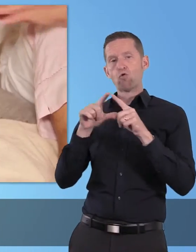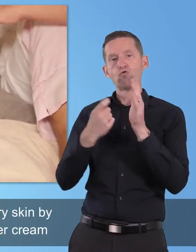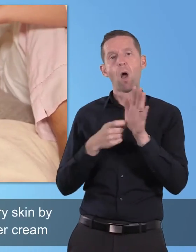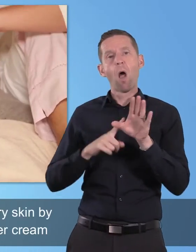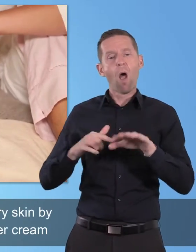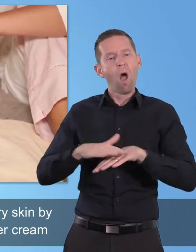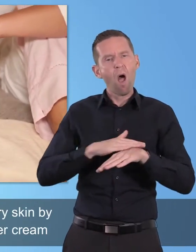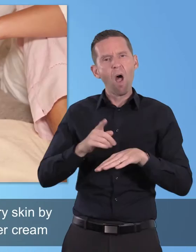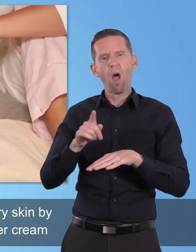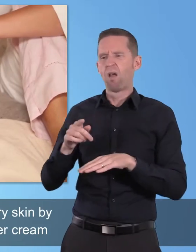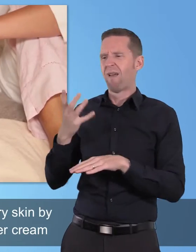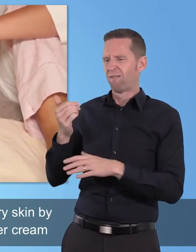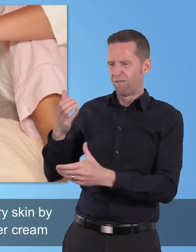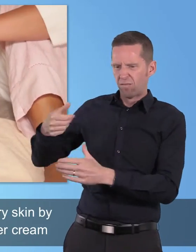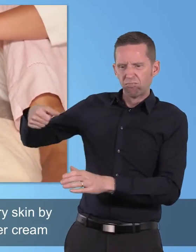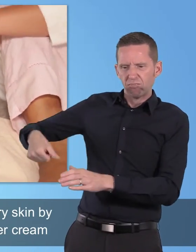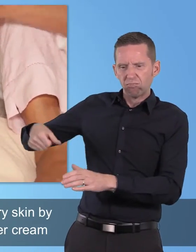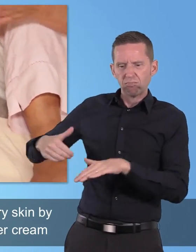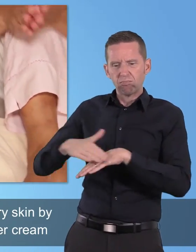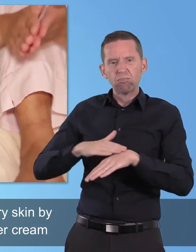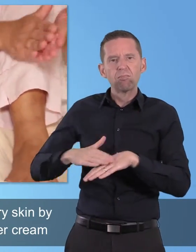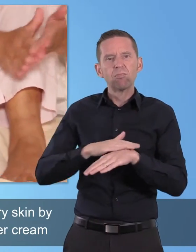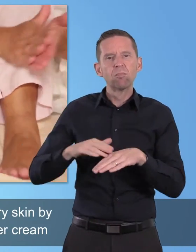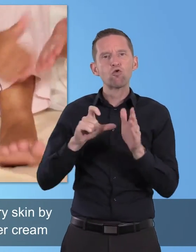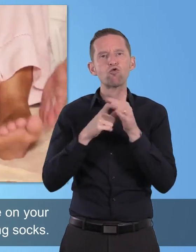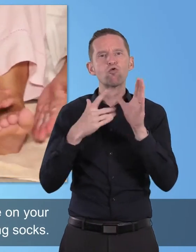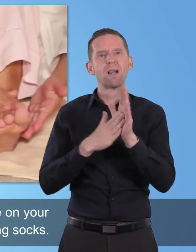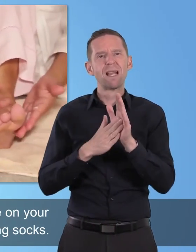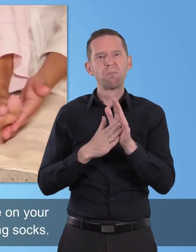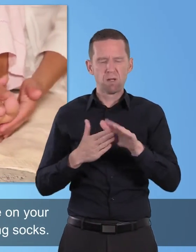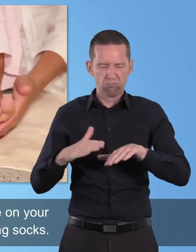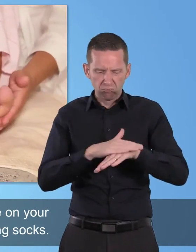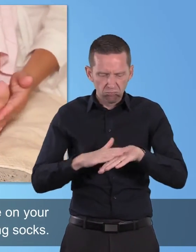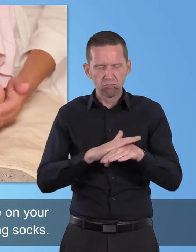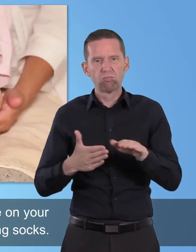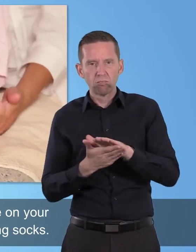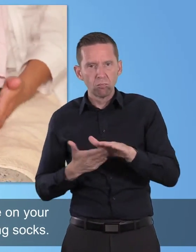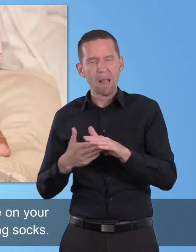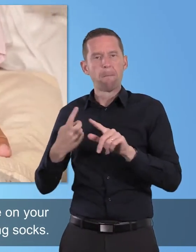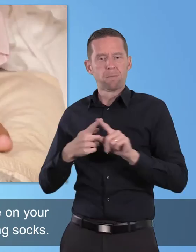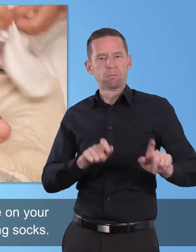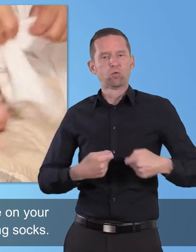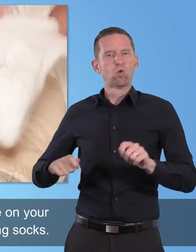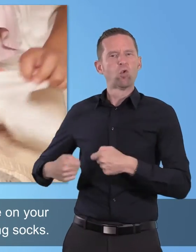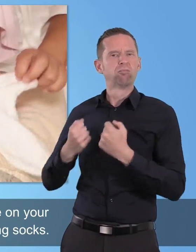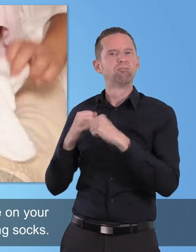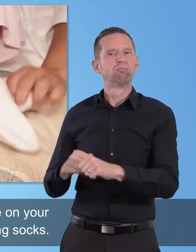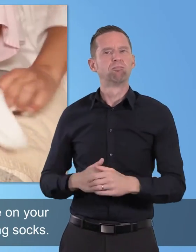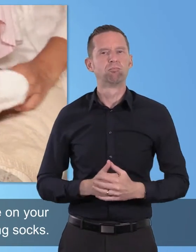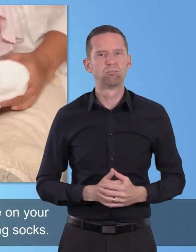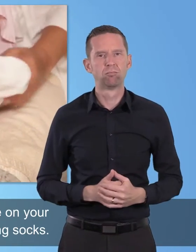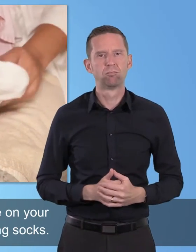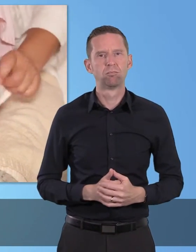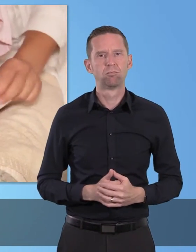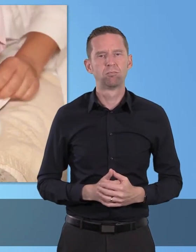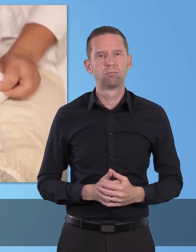You can prevent dry skin by rubbing moisturiser cream such as sorbolene on your feet and by wearing